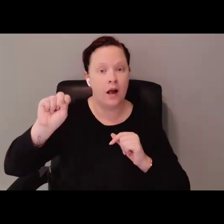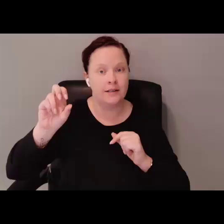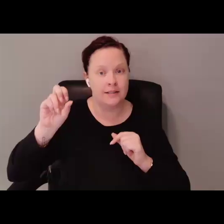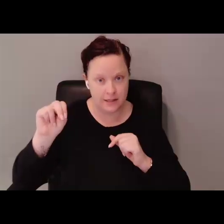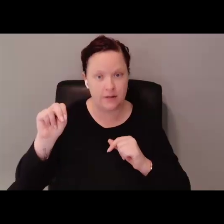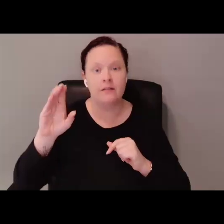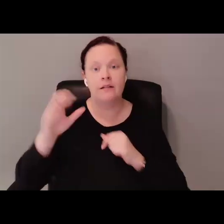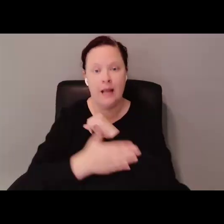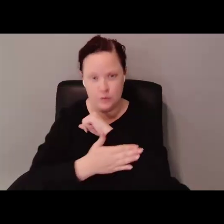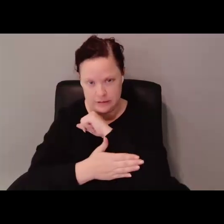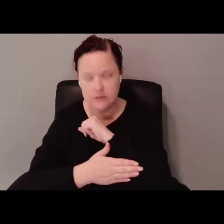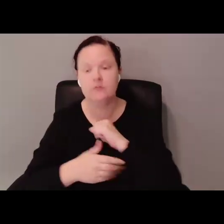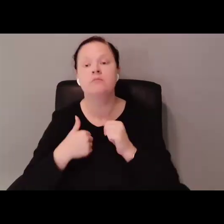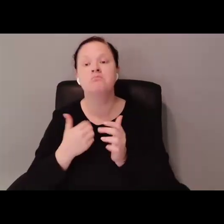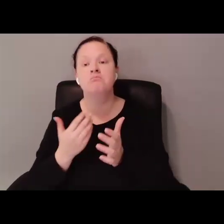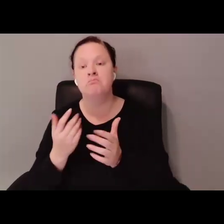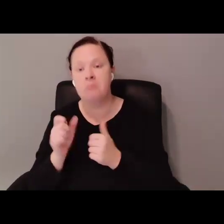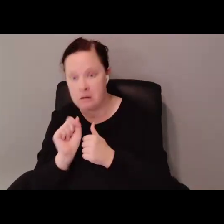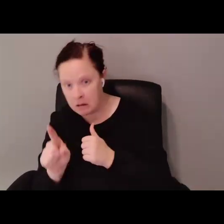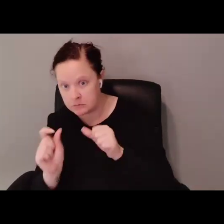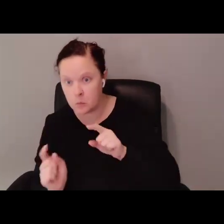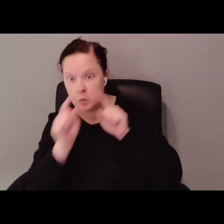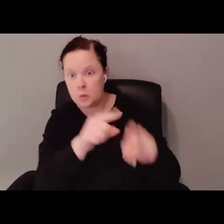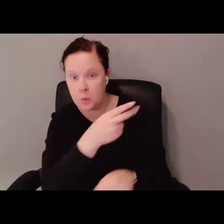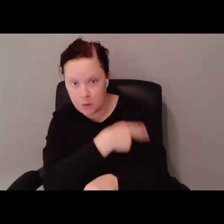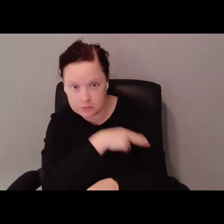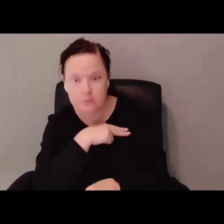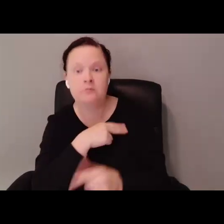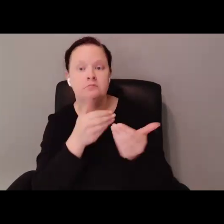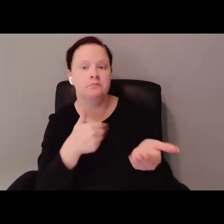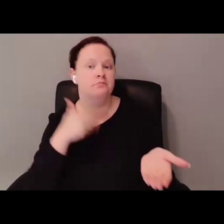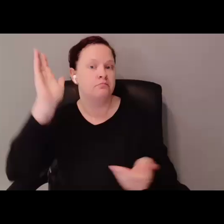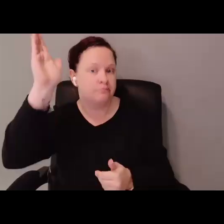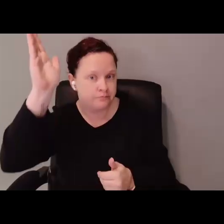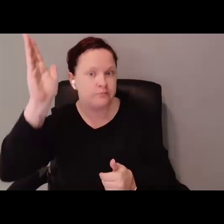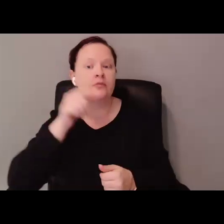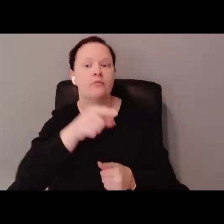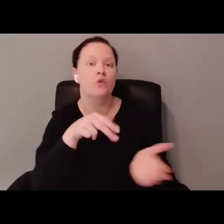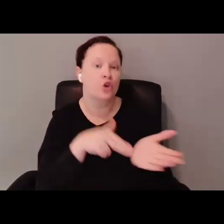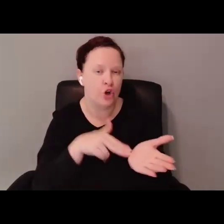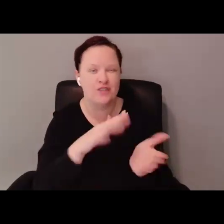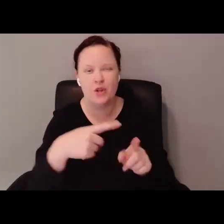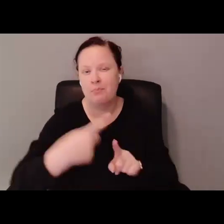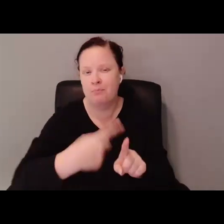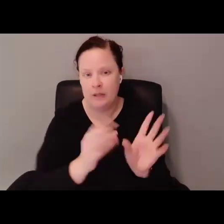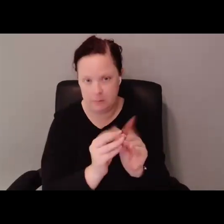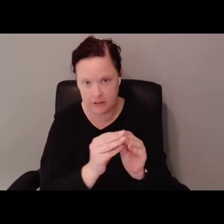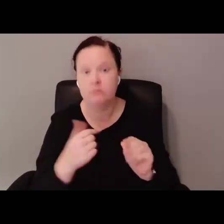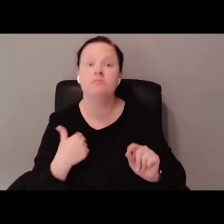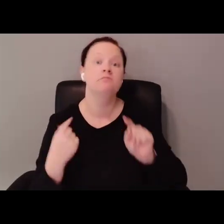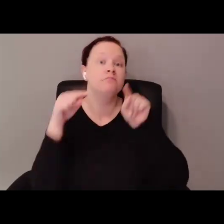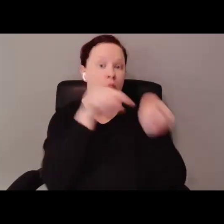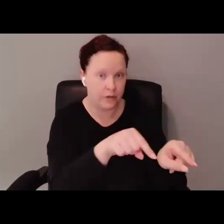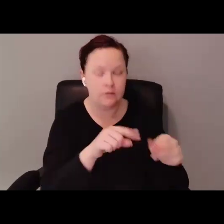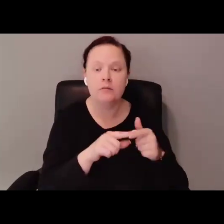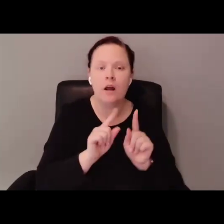the hospital and present to the nurses monthly meeting. So I did that. And then I